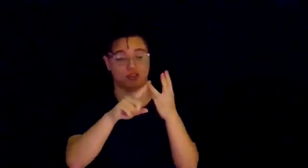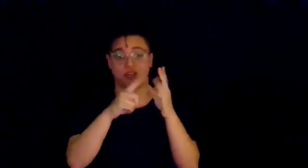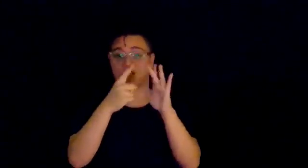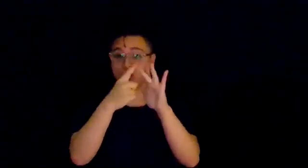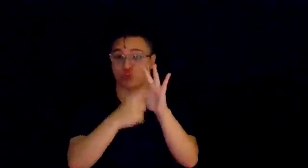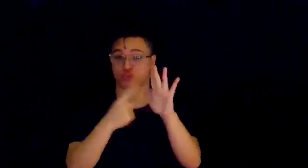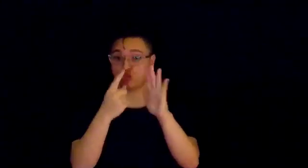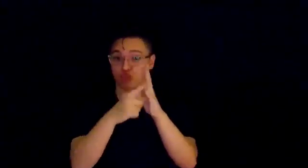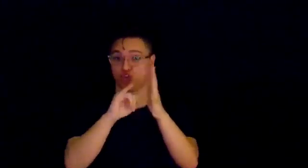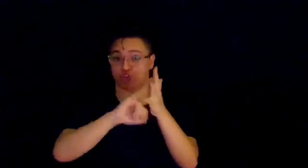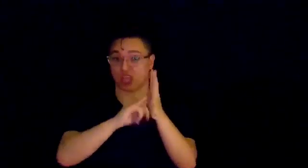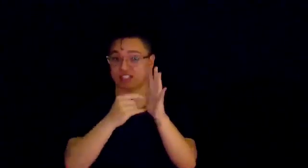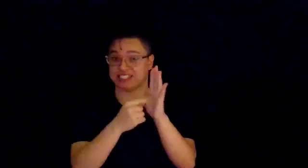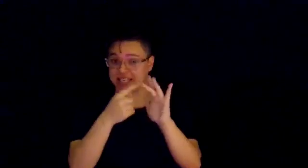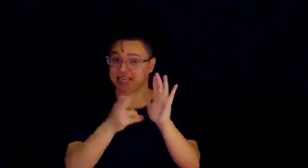and David